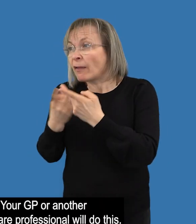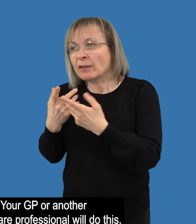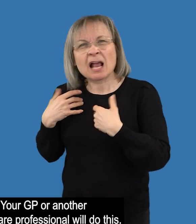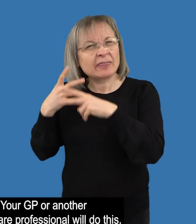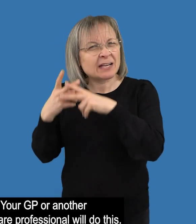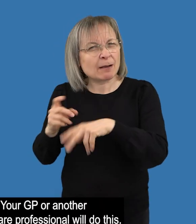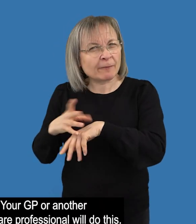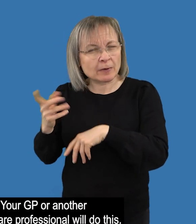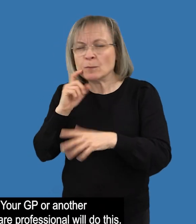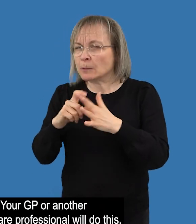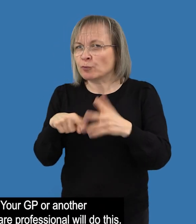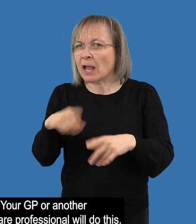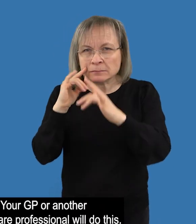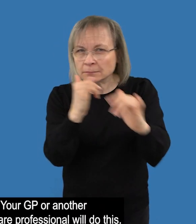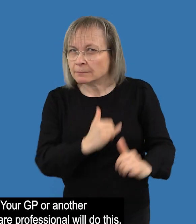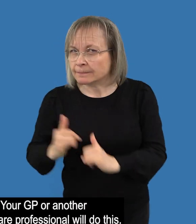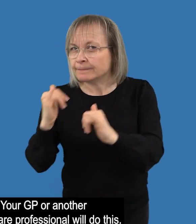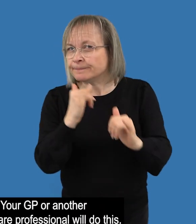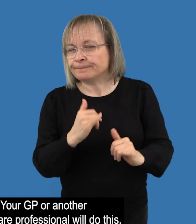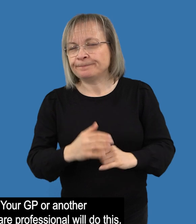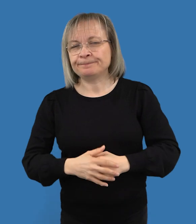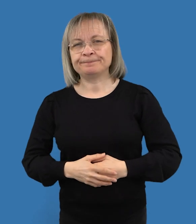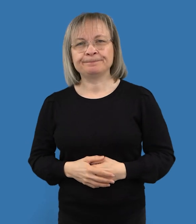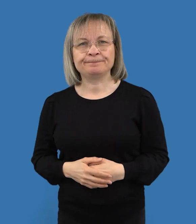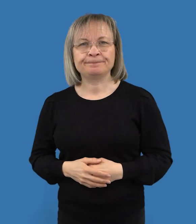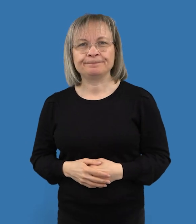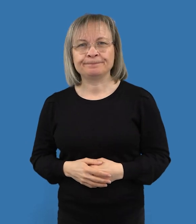Your GP or another healthcare professional will do this.